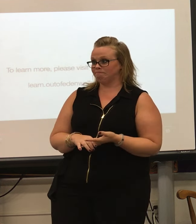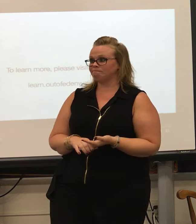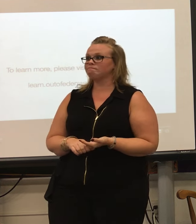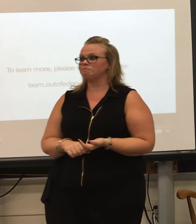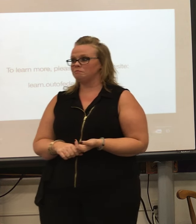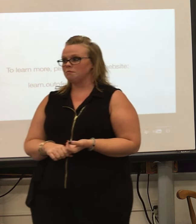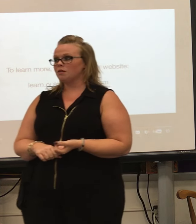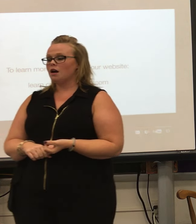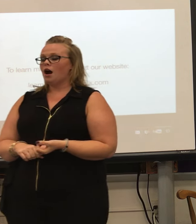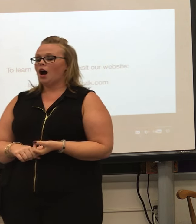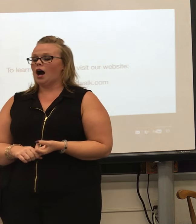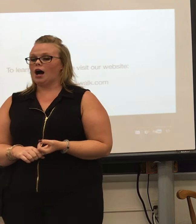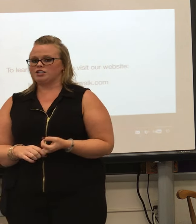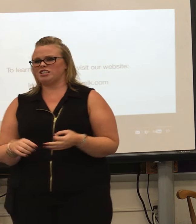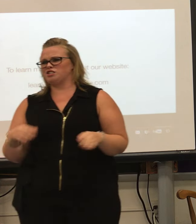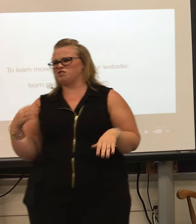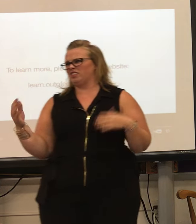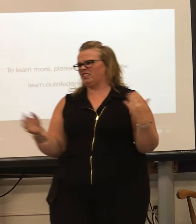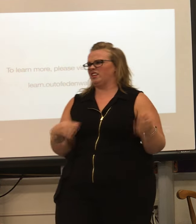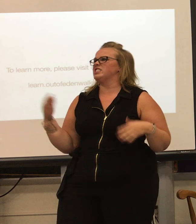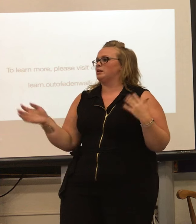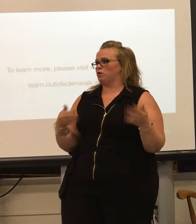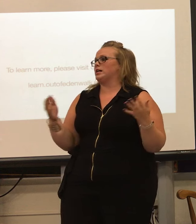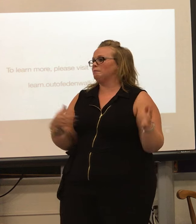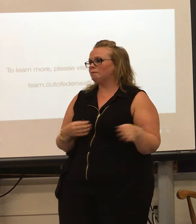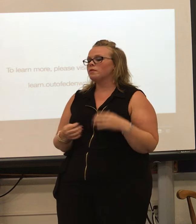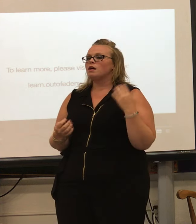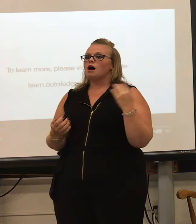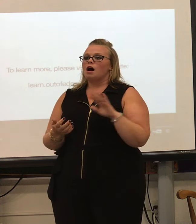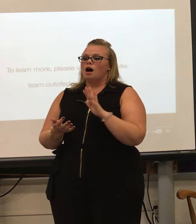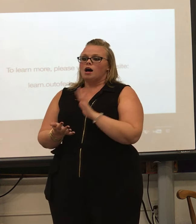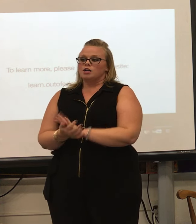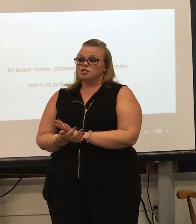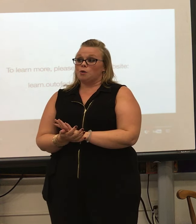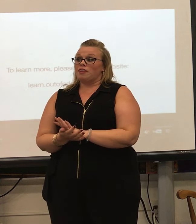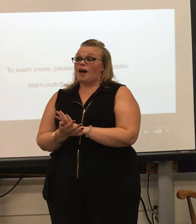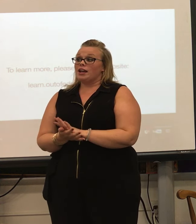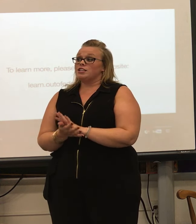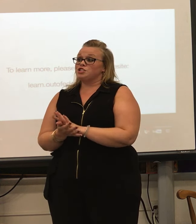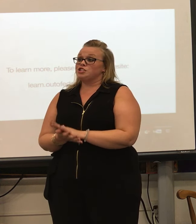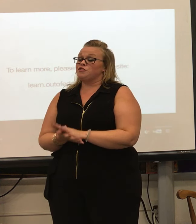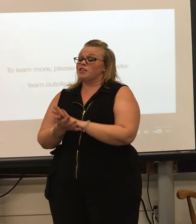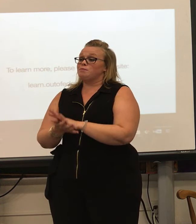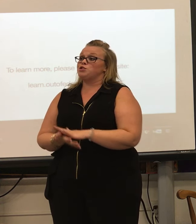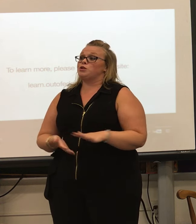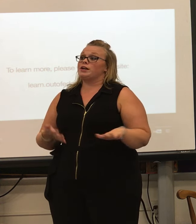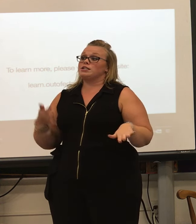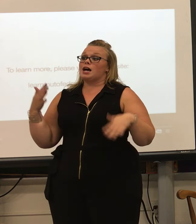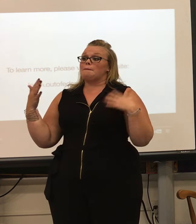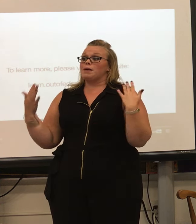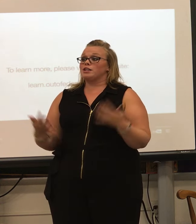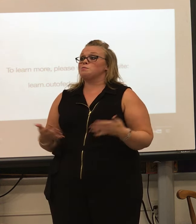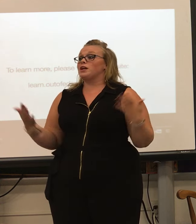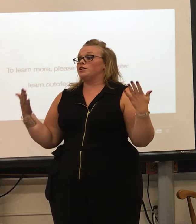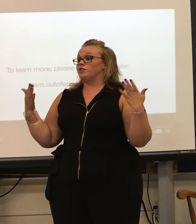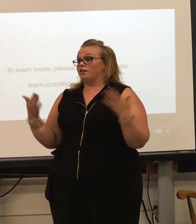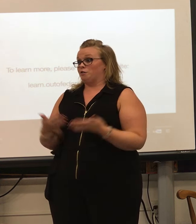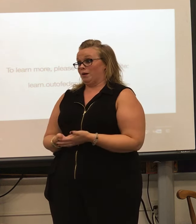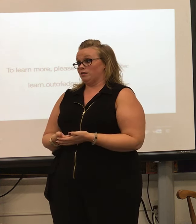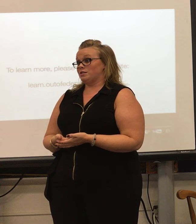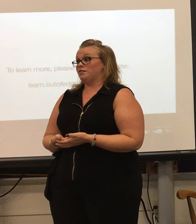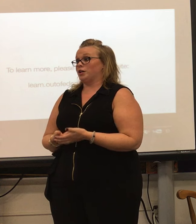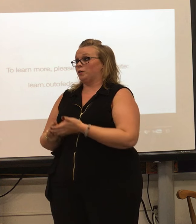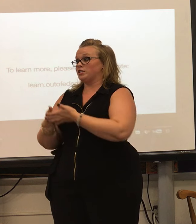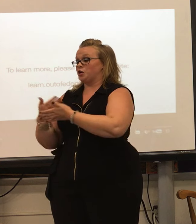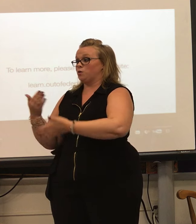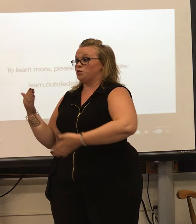antonym, just because those are lengthier and take more time. So that is just for them to get time management underneath